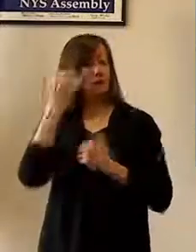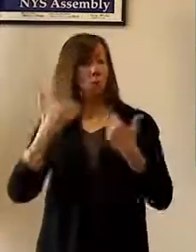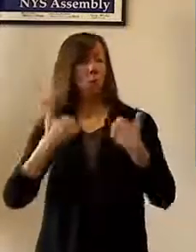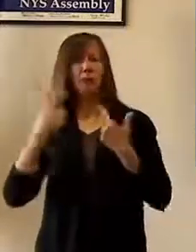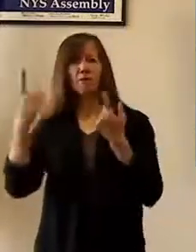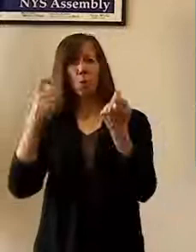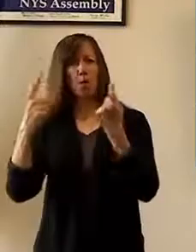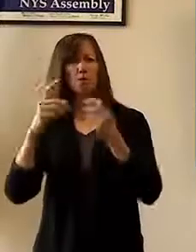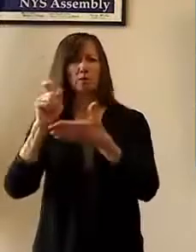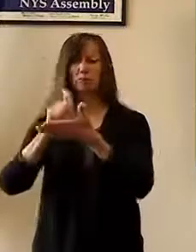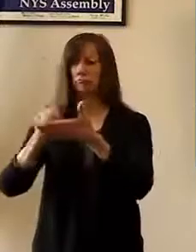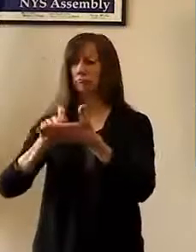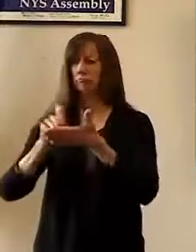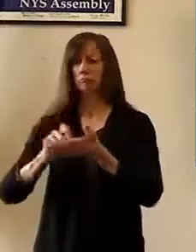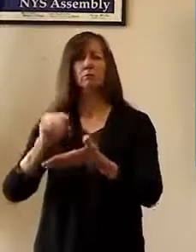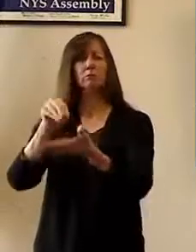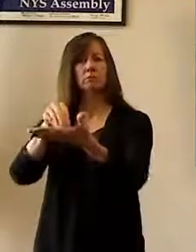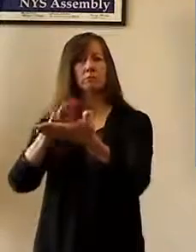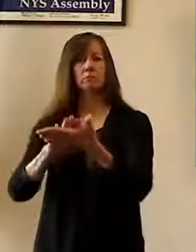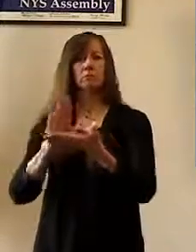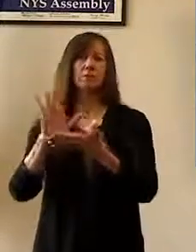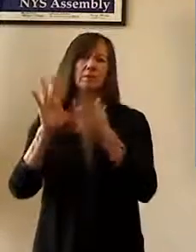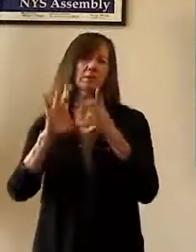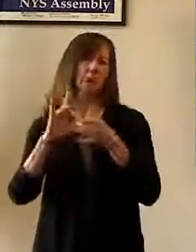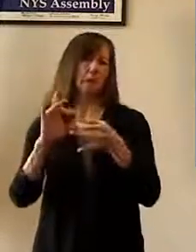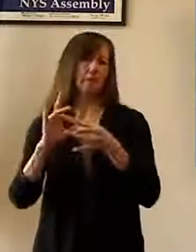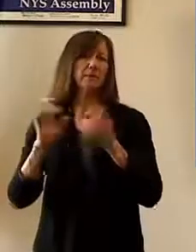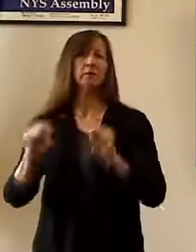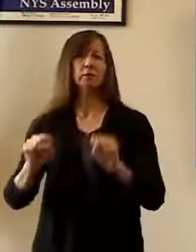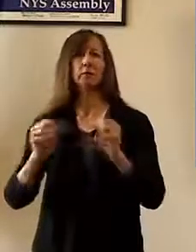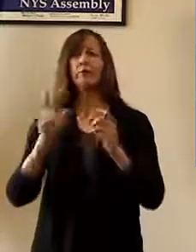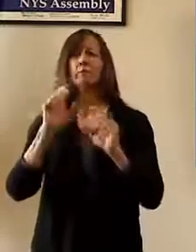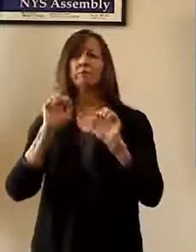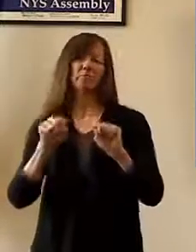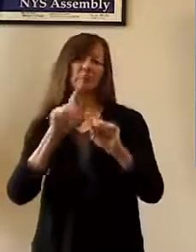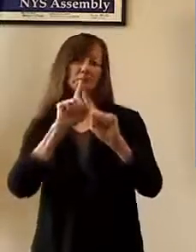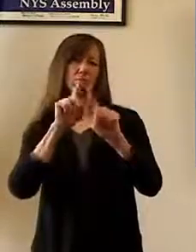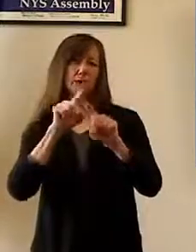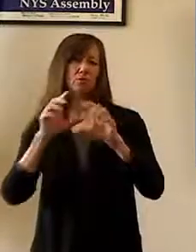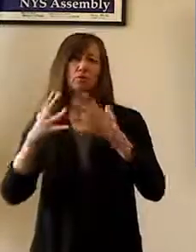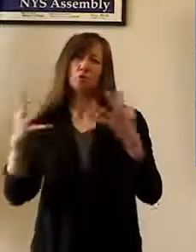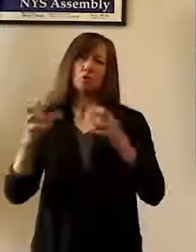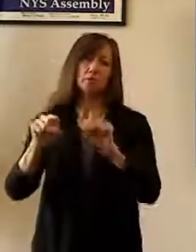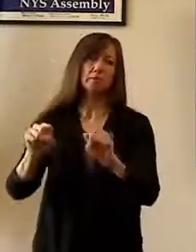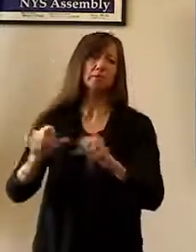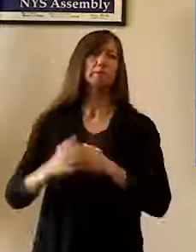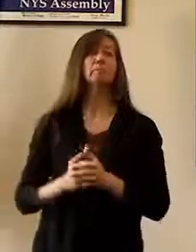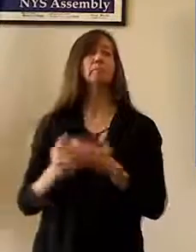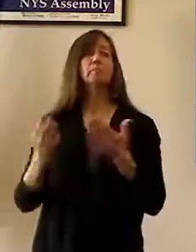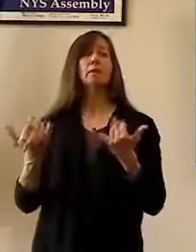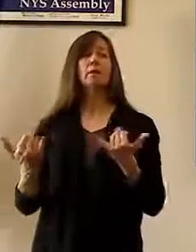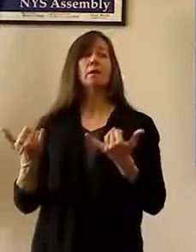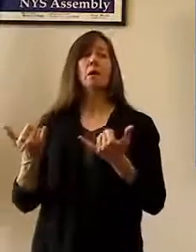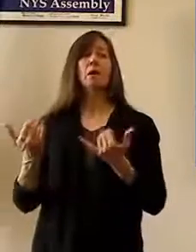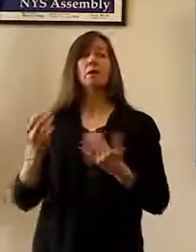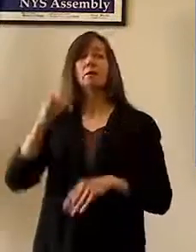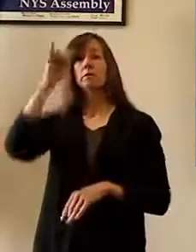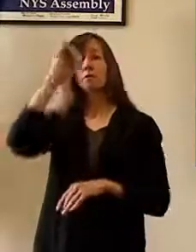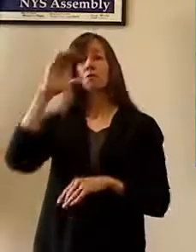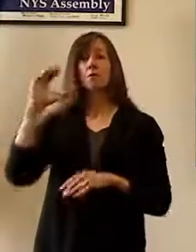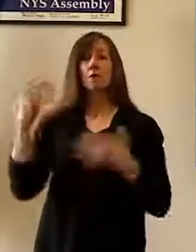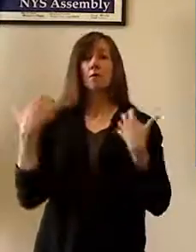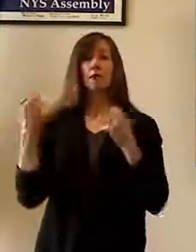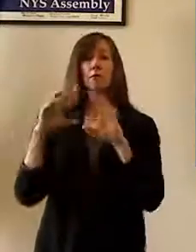it in the comment section below the live feed. Happy to get to as many as we can today. The County Health Department